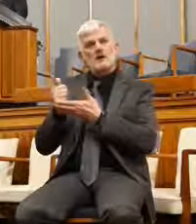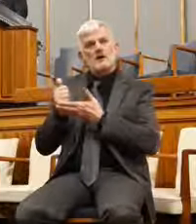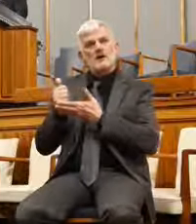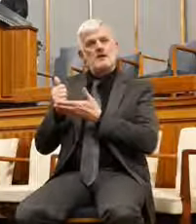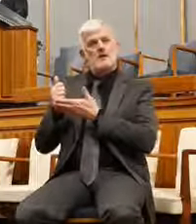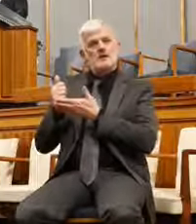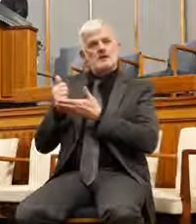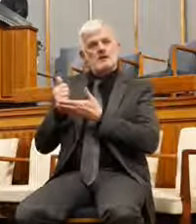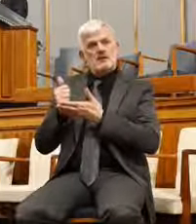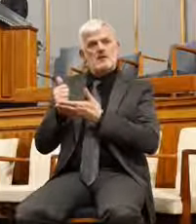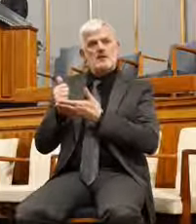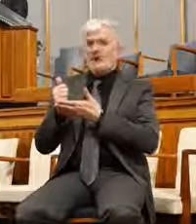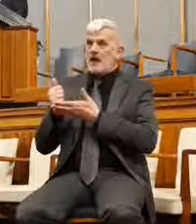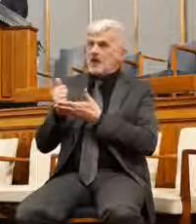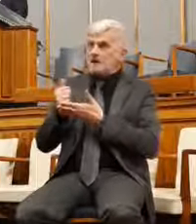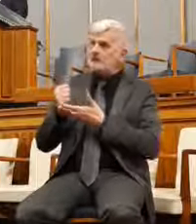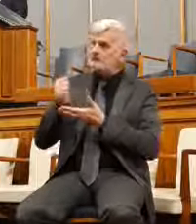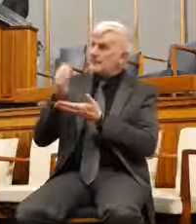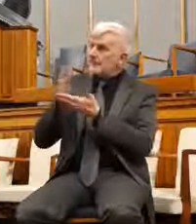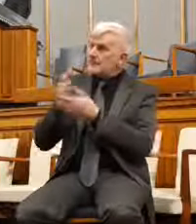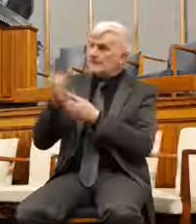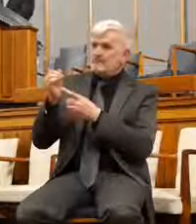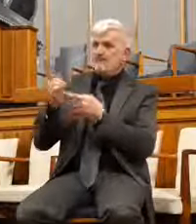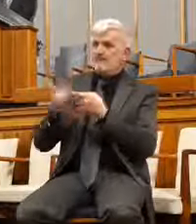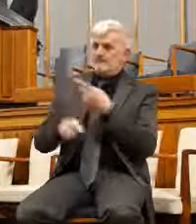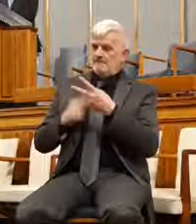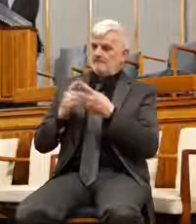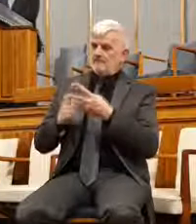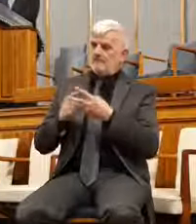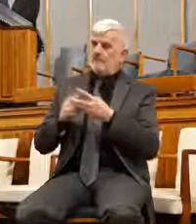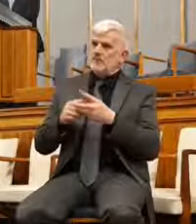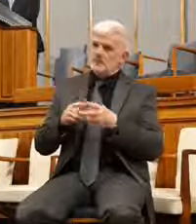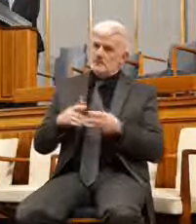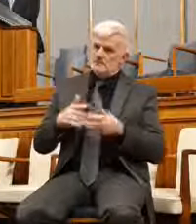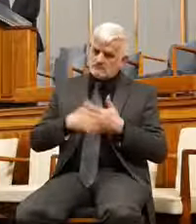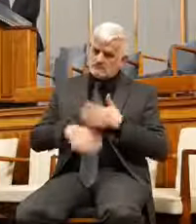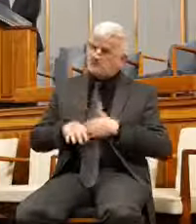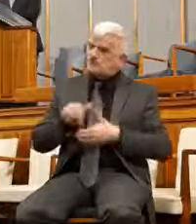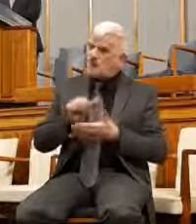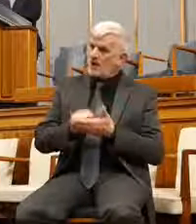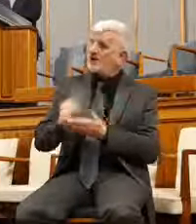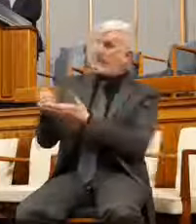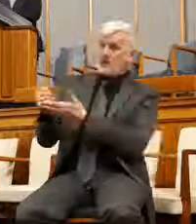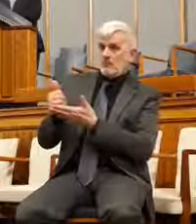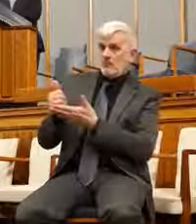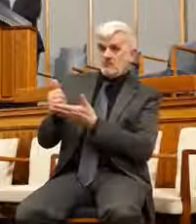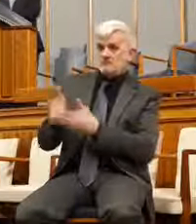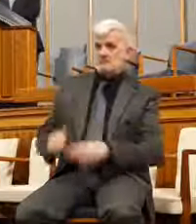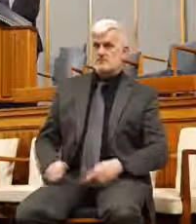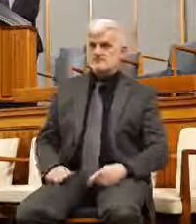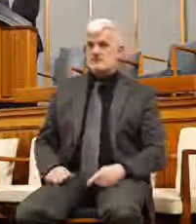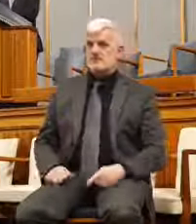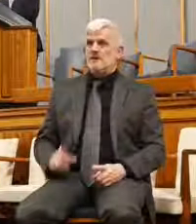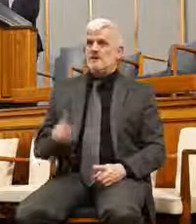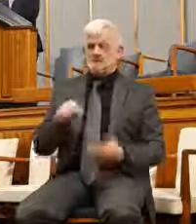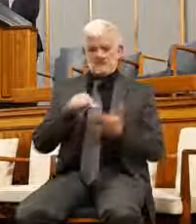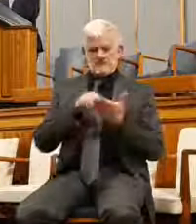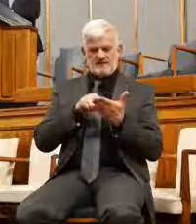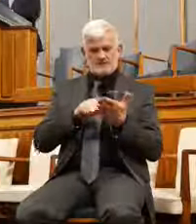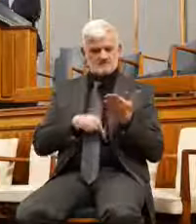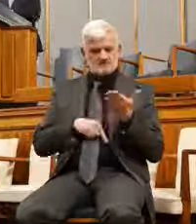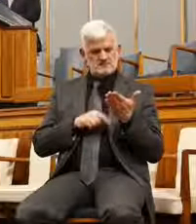instincts and to believe in him. But right here, in this passage, God doesn't tick